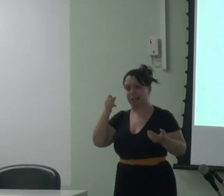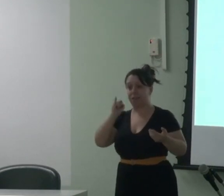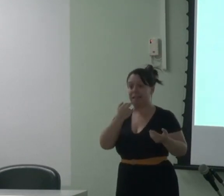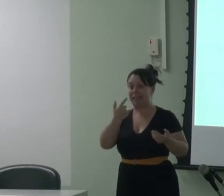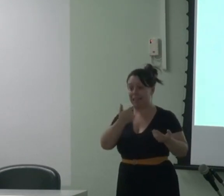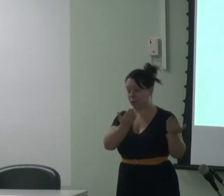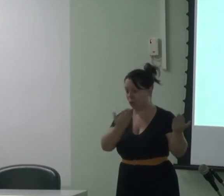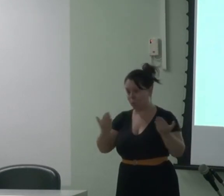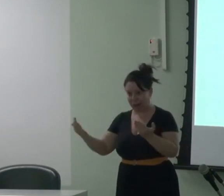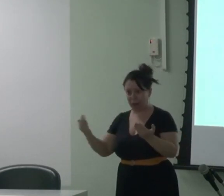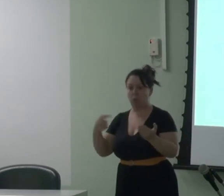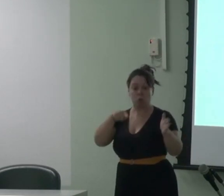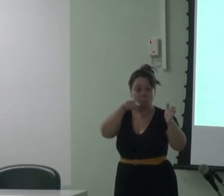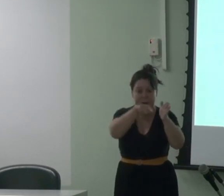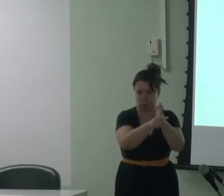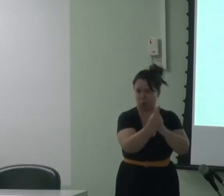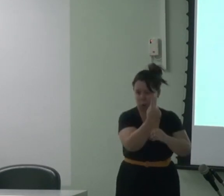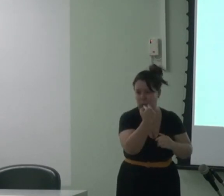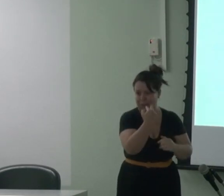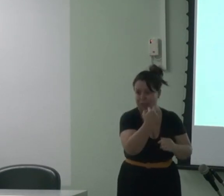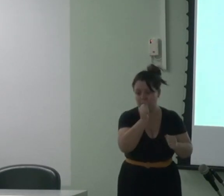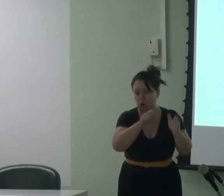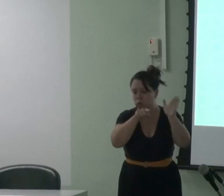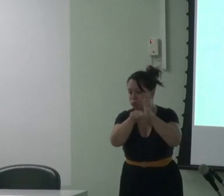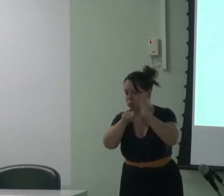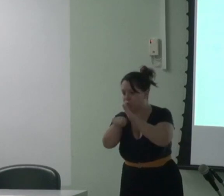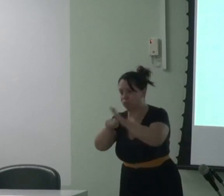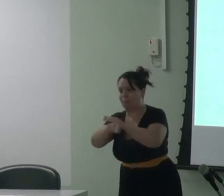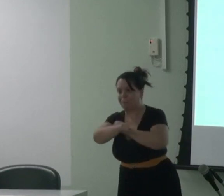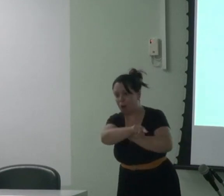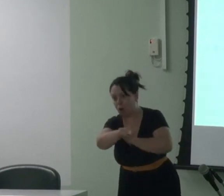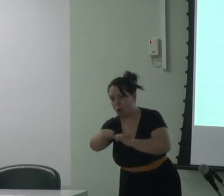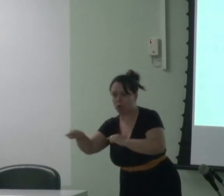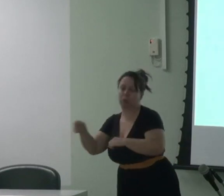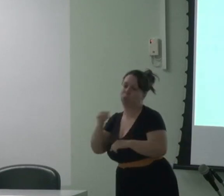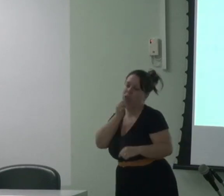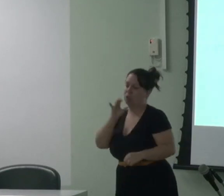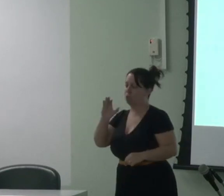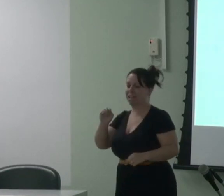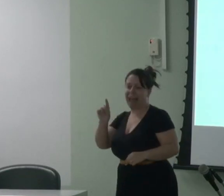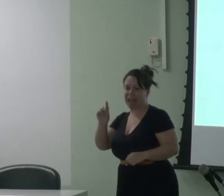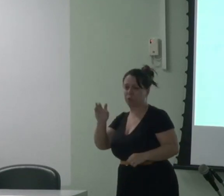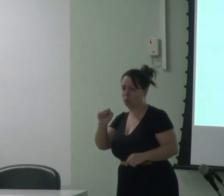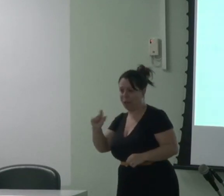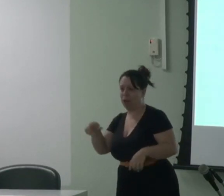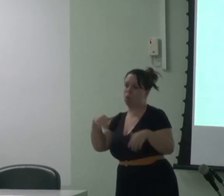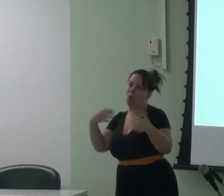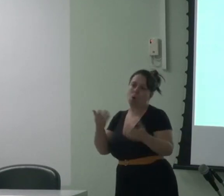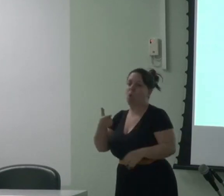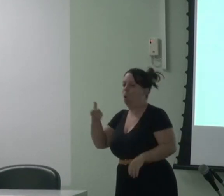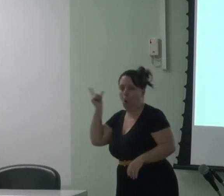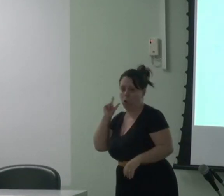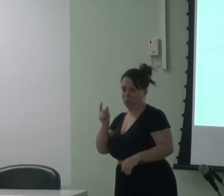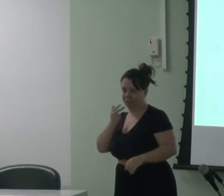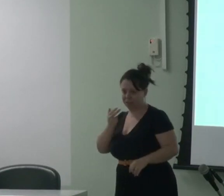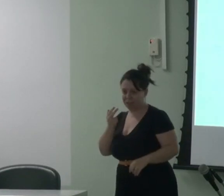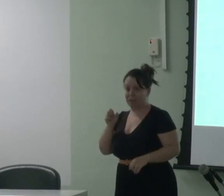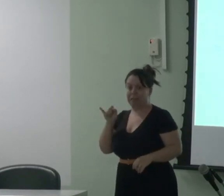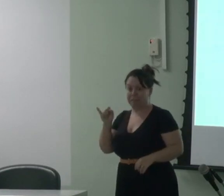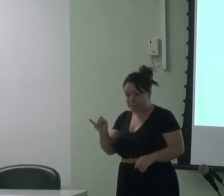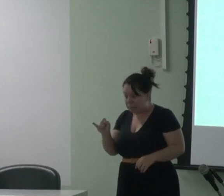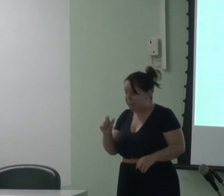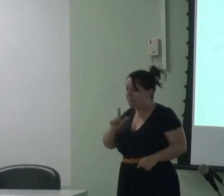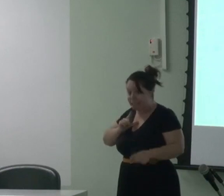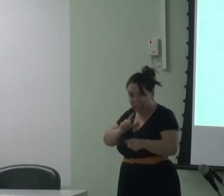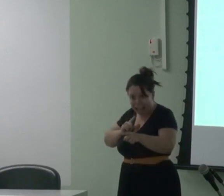same query and copy it and ask the same thing about Kadiveu or any other language, and if the construction